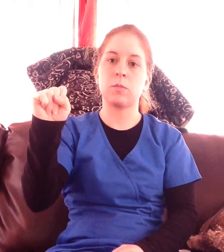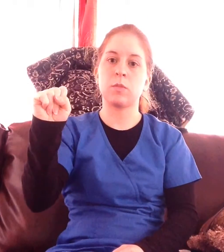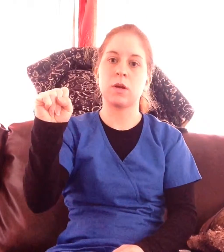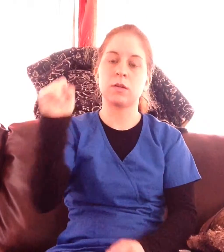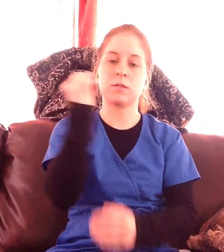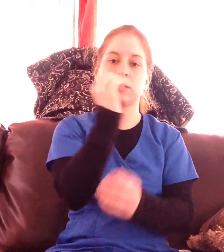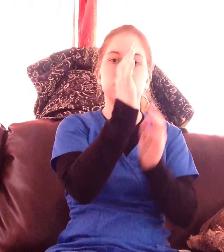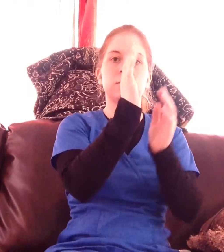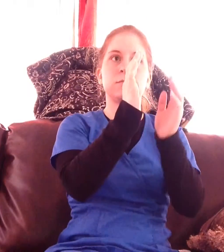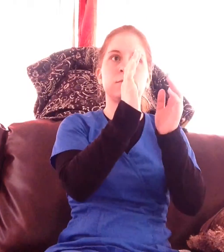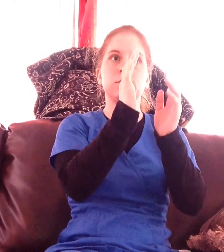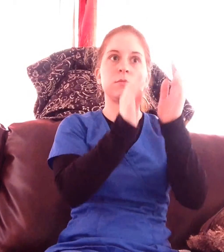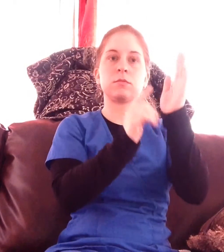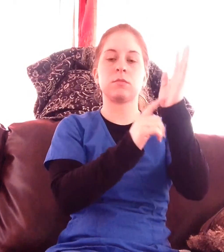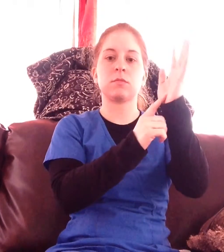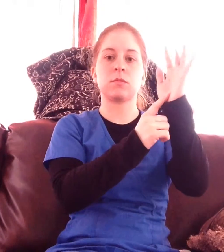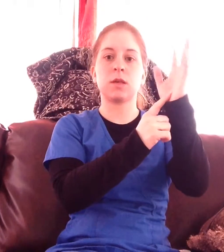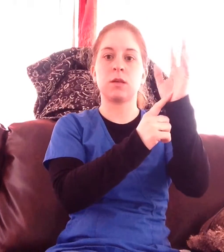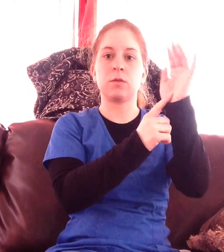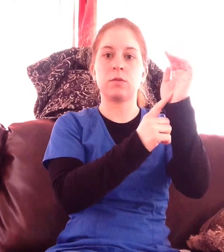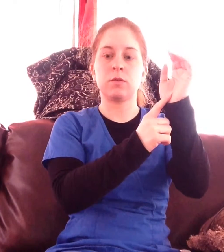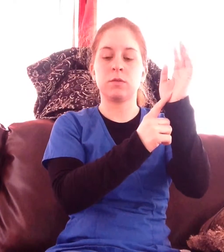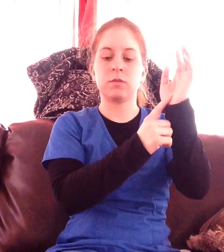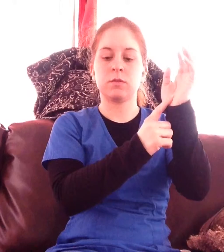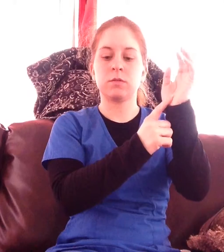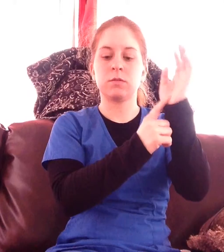brass rail lamps.